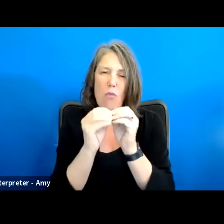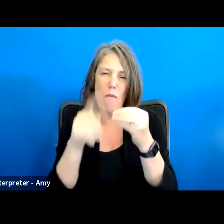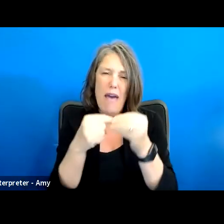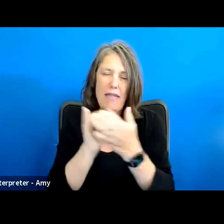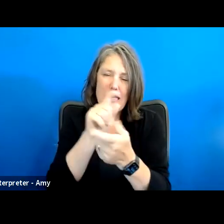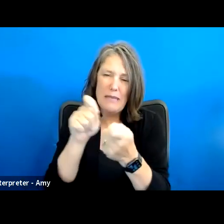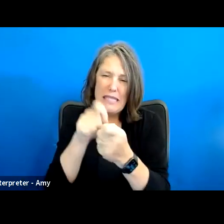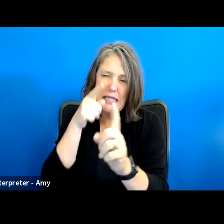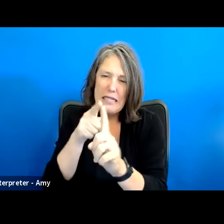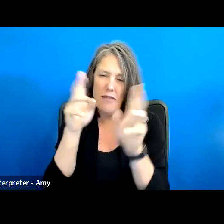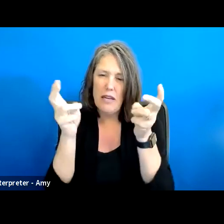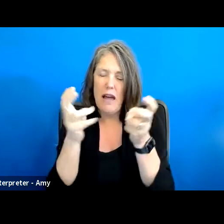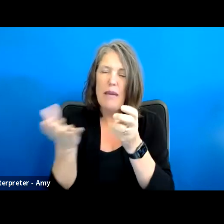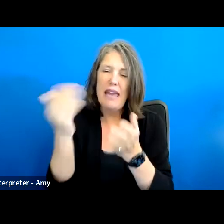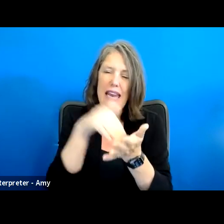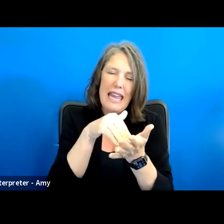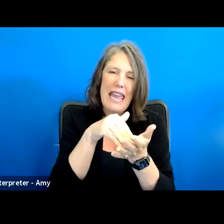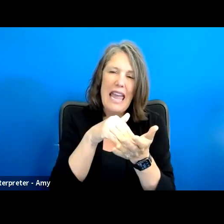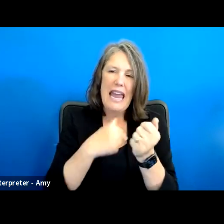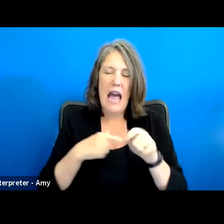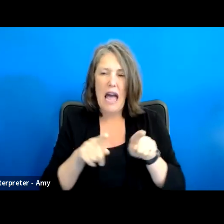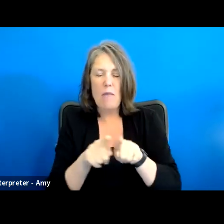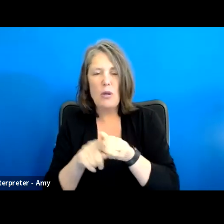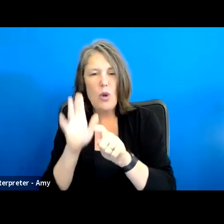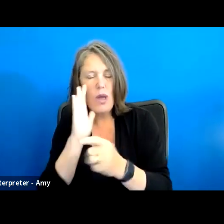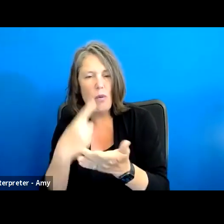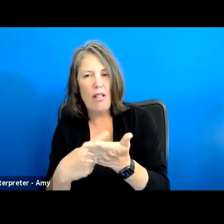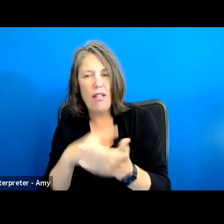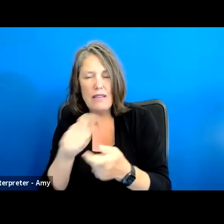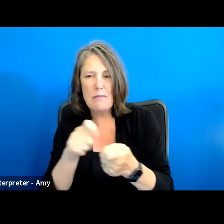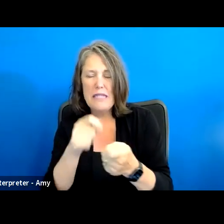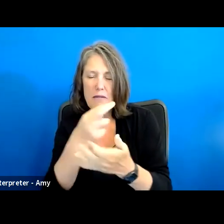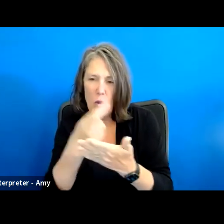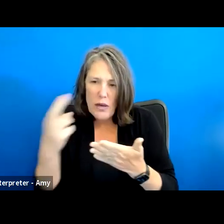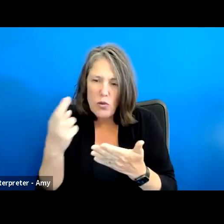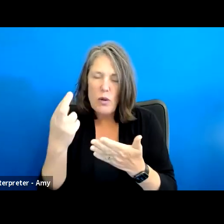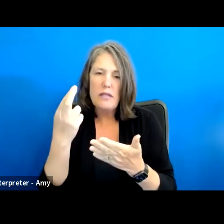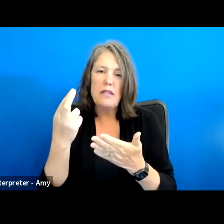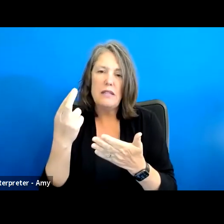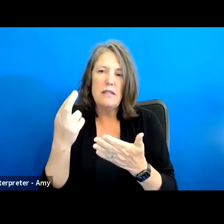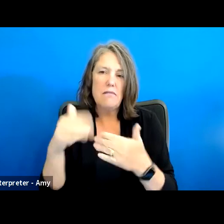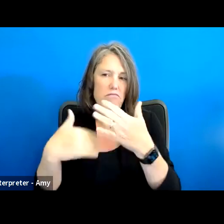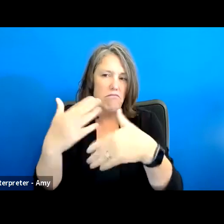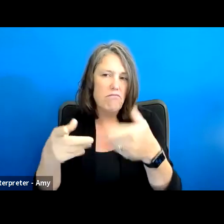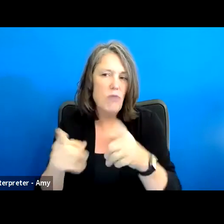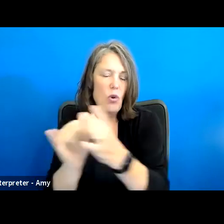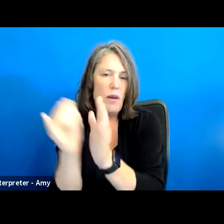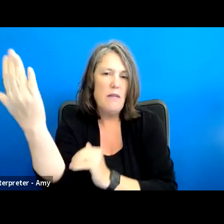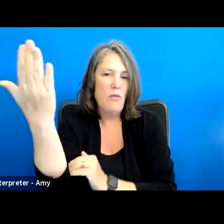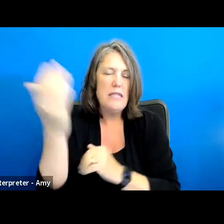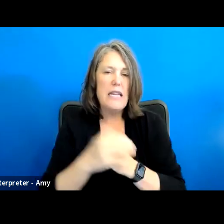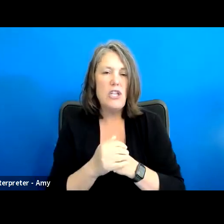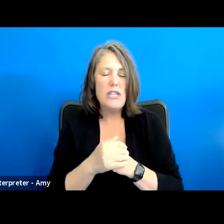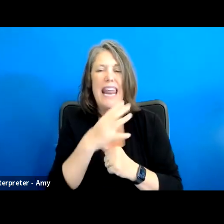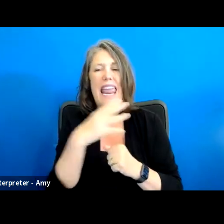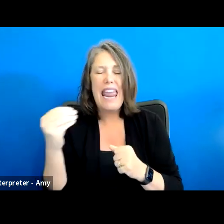topic. And again, I'm also going to talk about specific resources further into this presentation. And